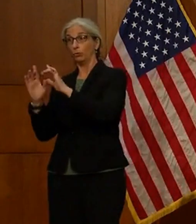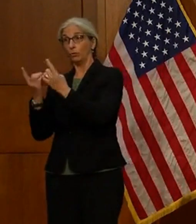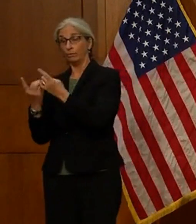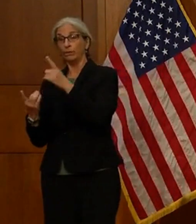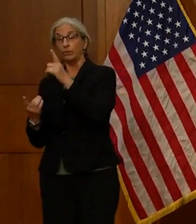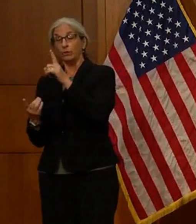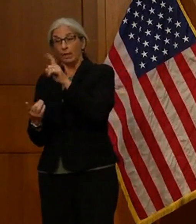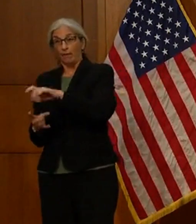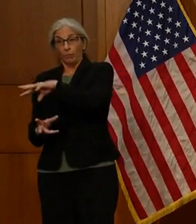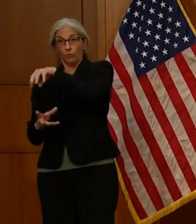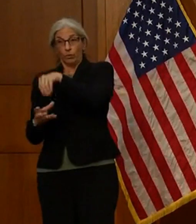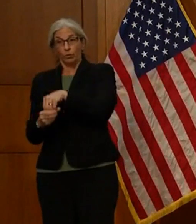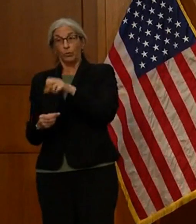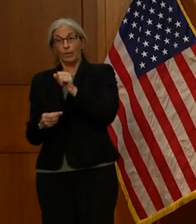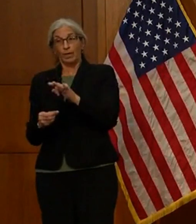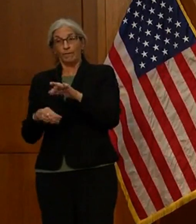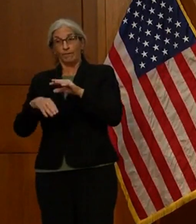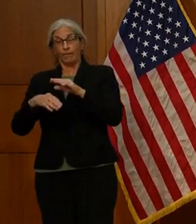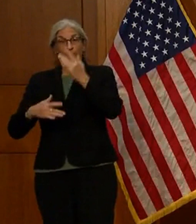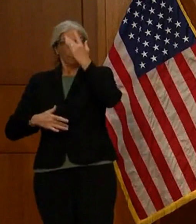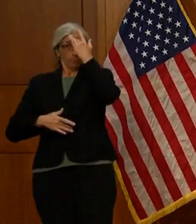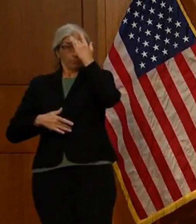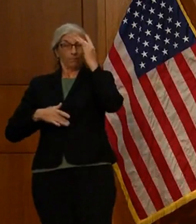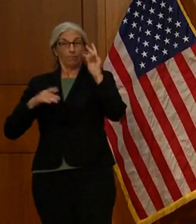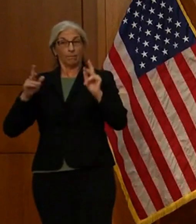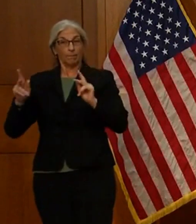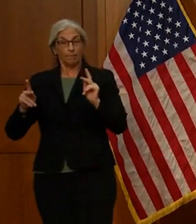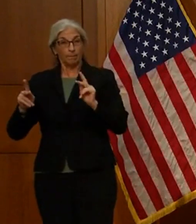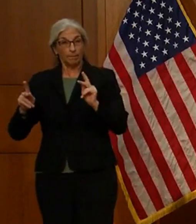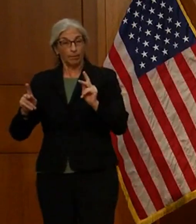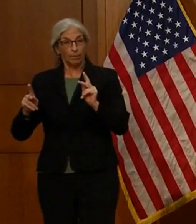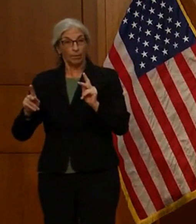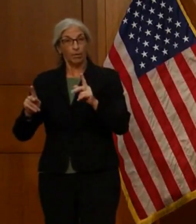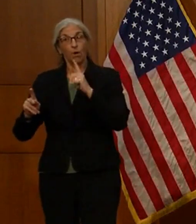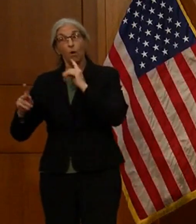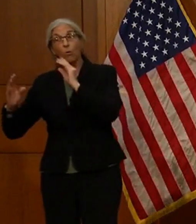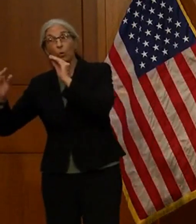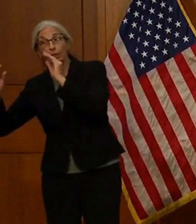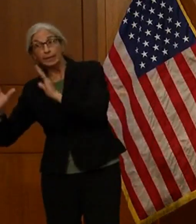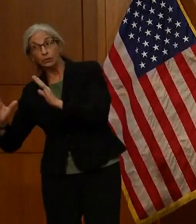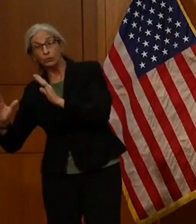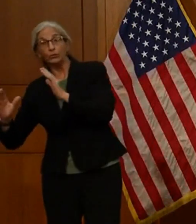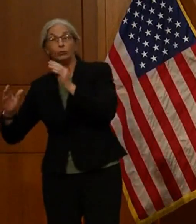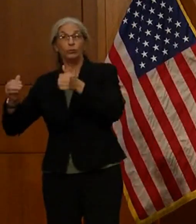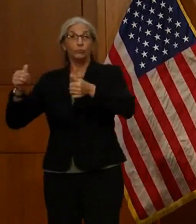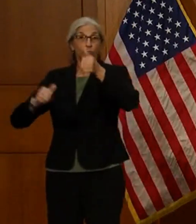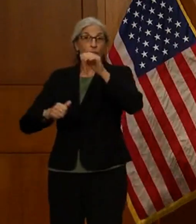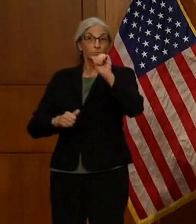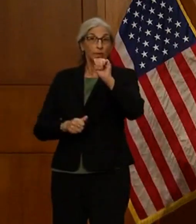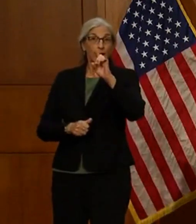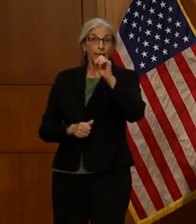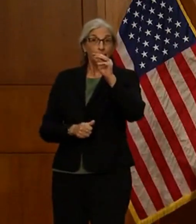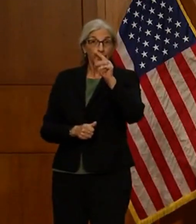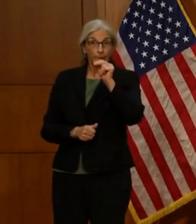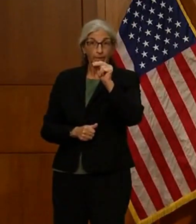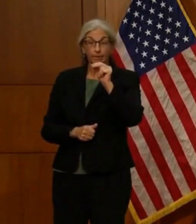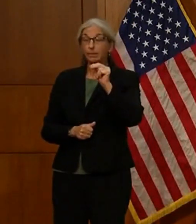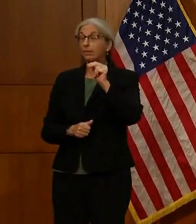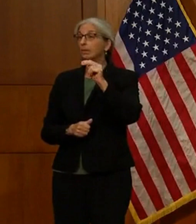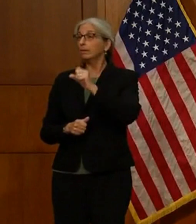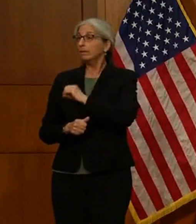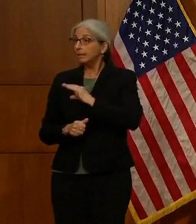affected person or people who tested positive were teachers, administrators, staff members, or